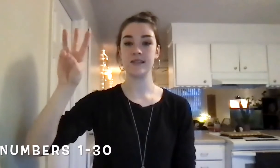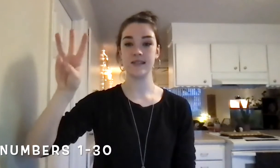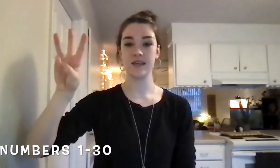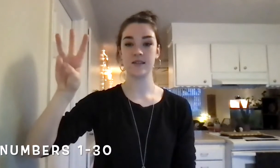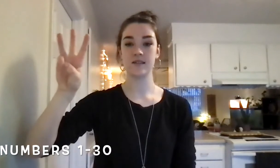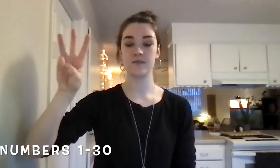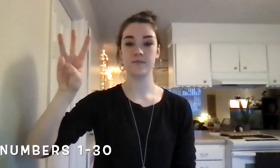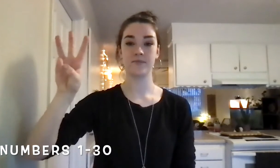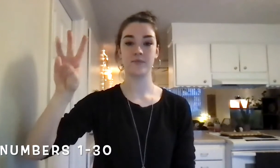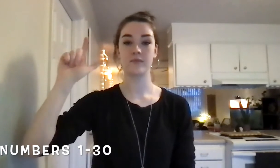26,